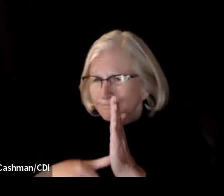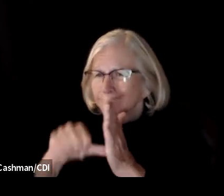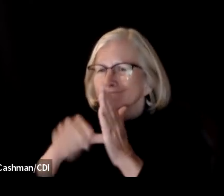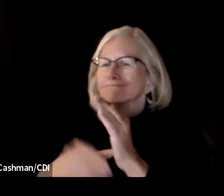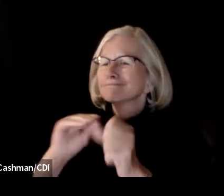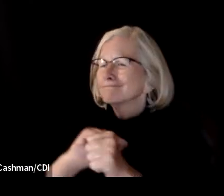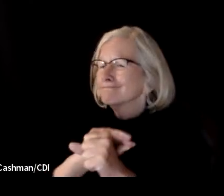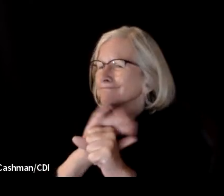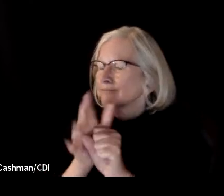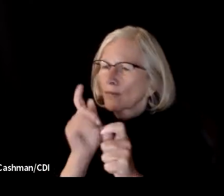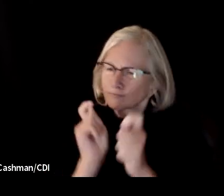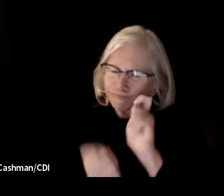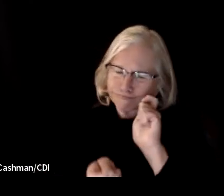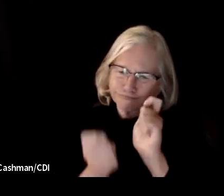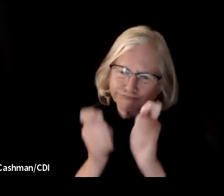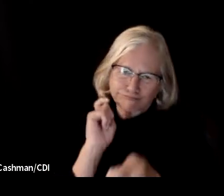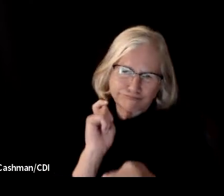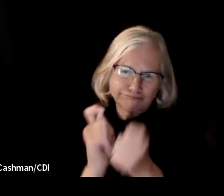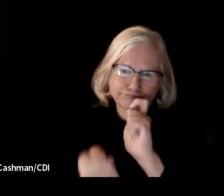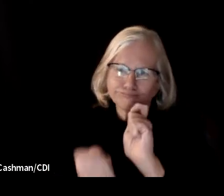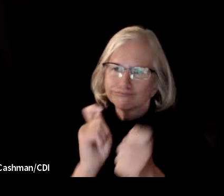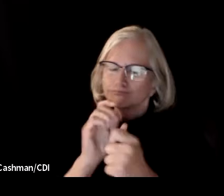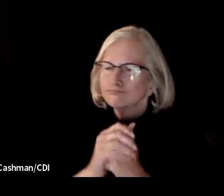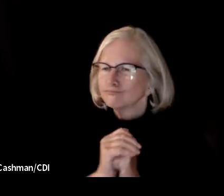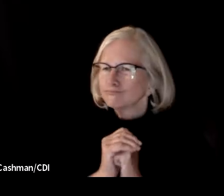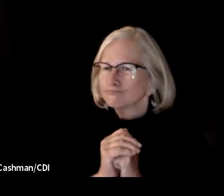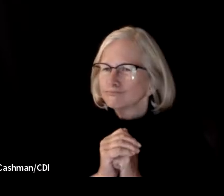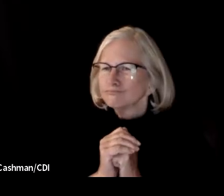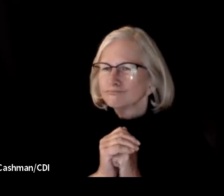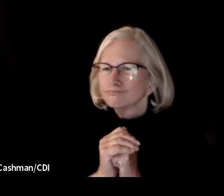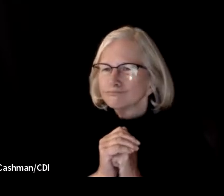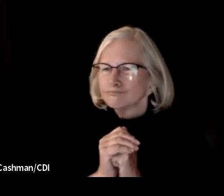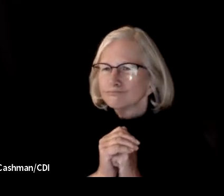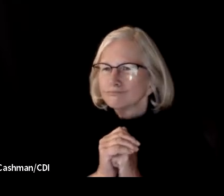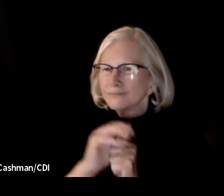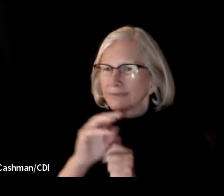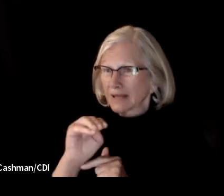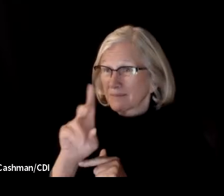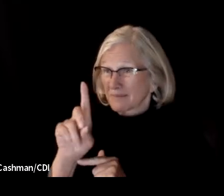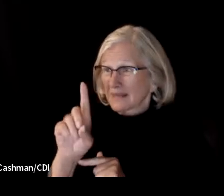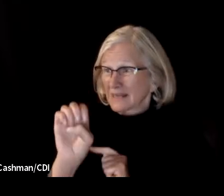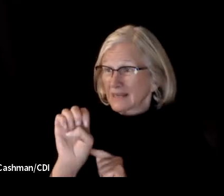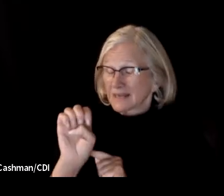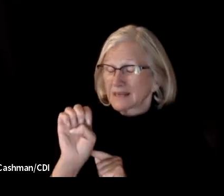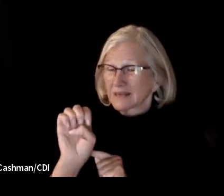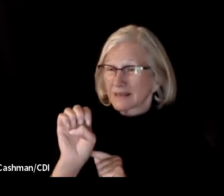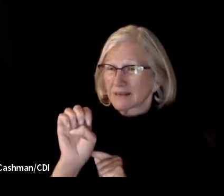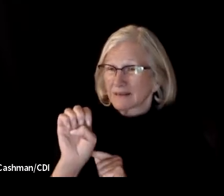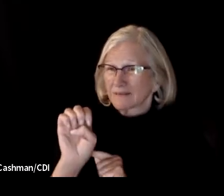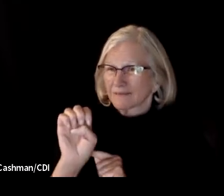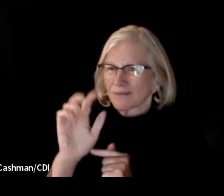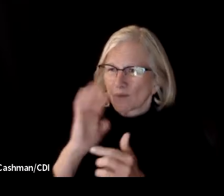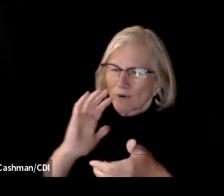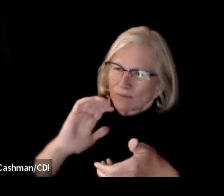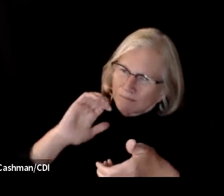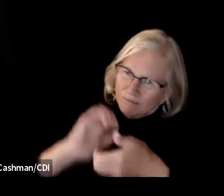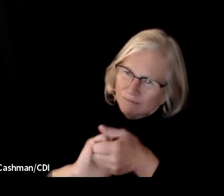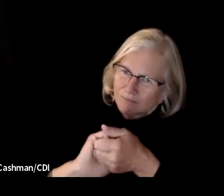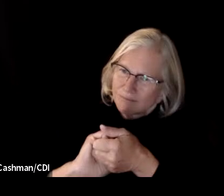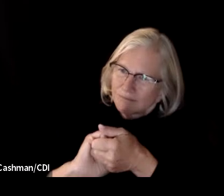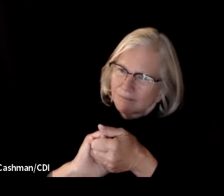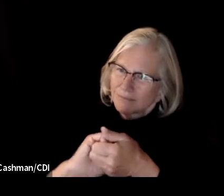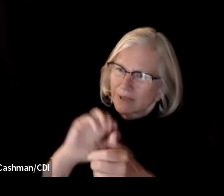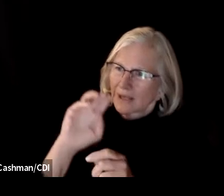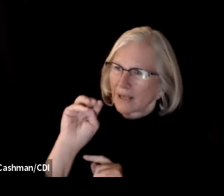Malcolm and the other experts at the Minnesota Department of Health to monitor the virus around the state as we navigate the upcoming school